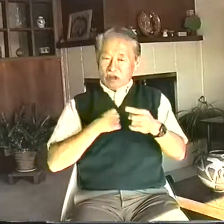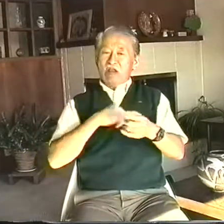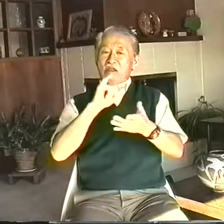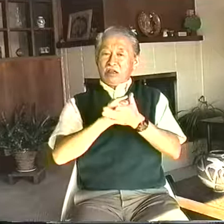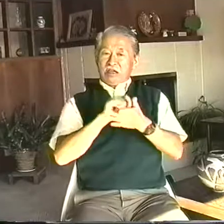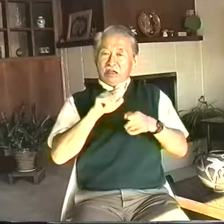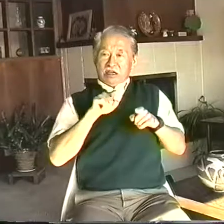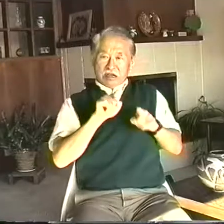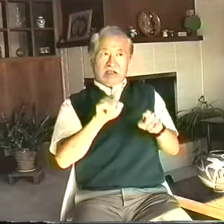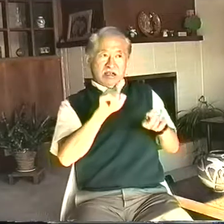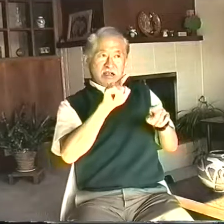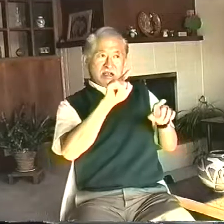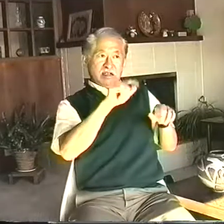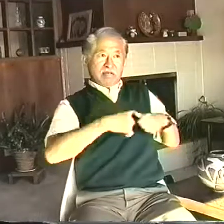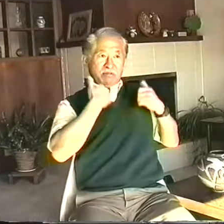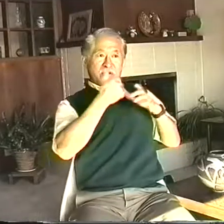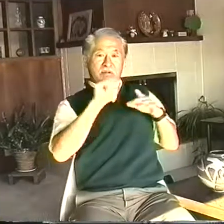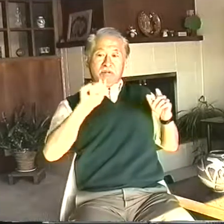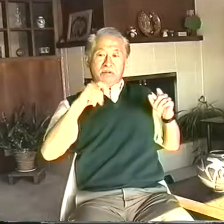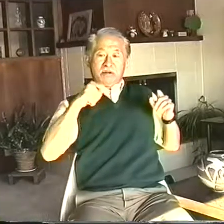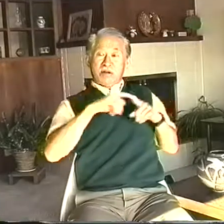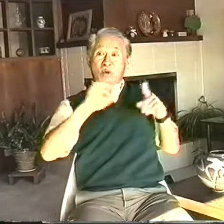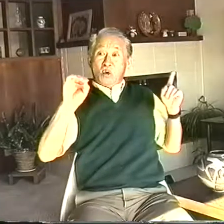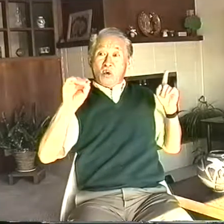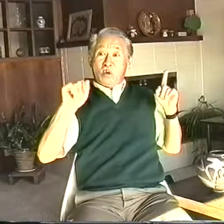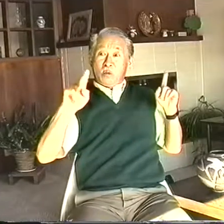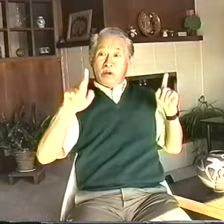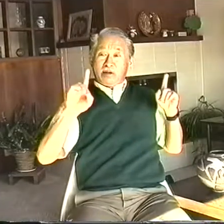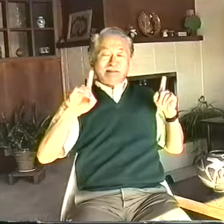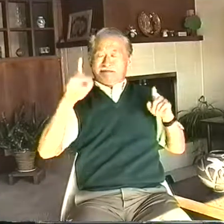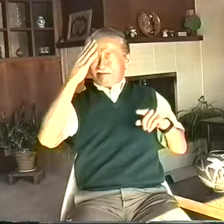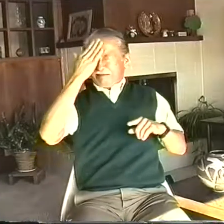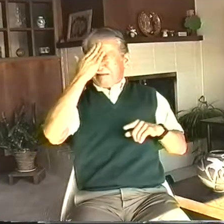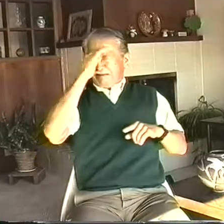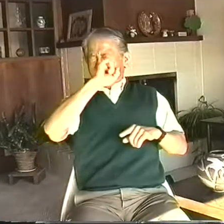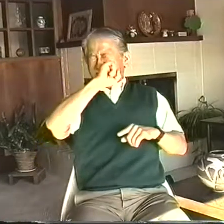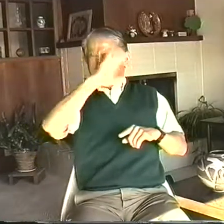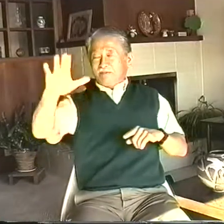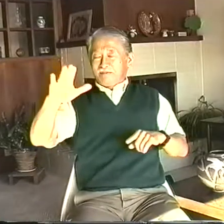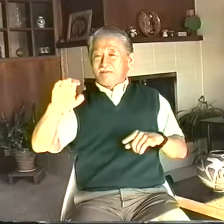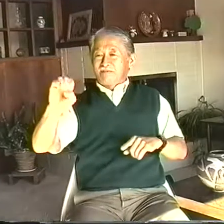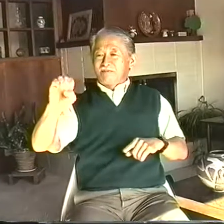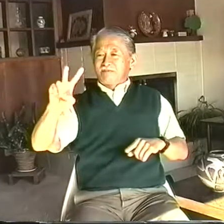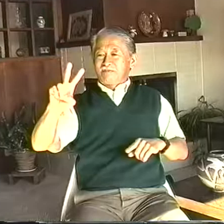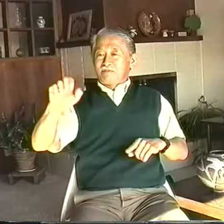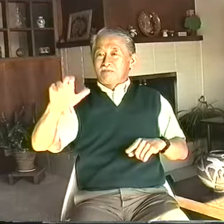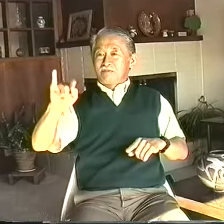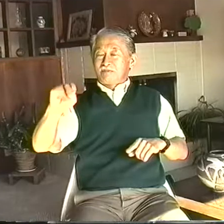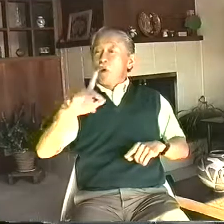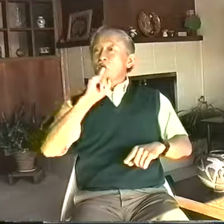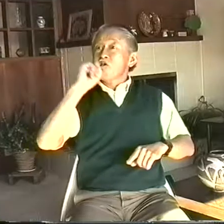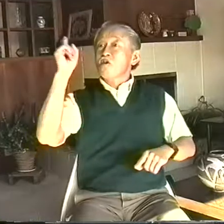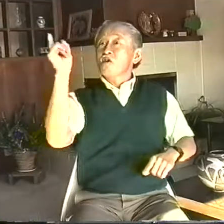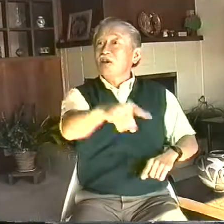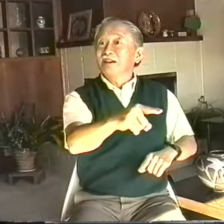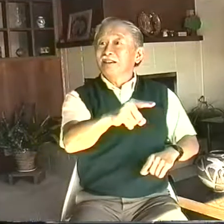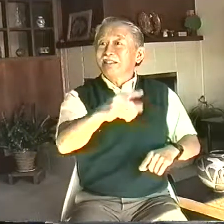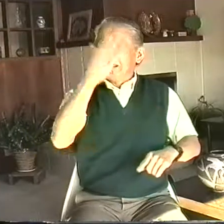why, and this young man explained to me that he had been living in an apartment in Oakland and had known nothing about the